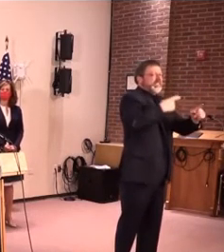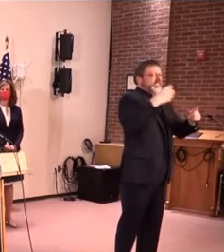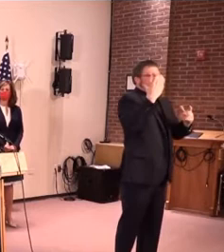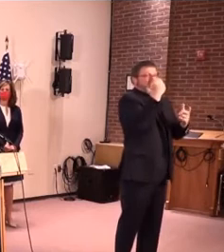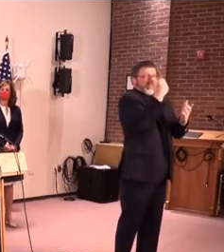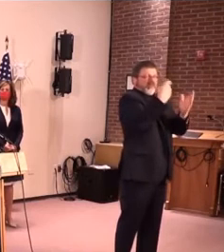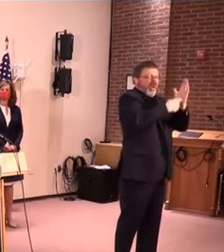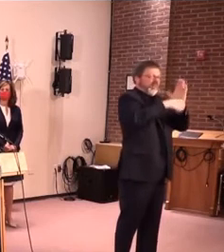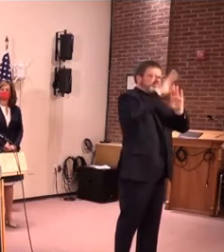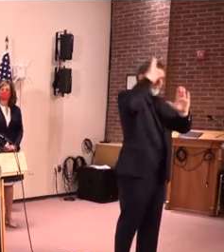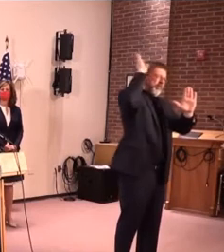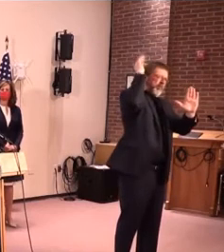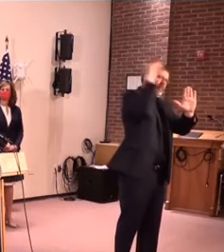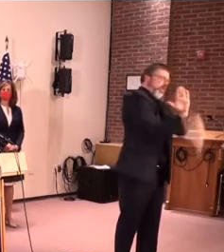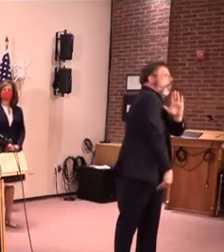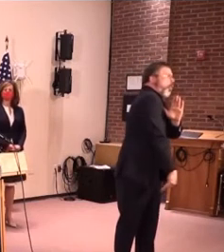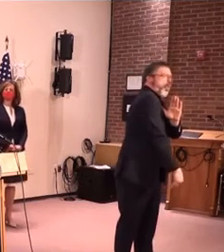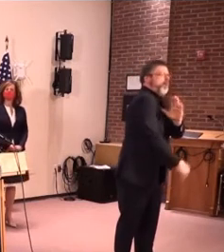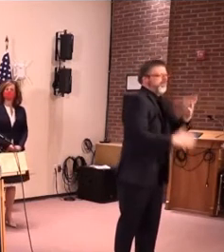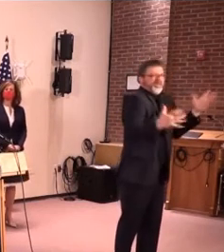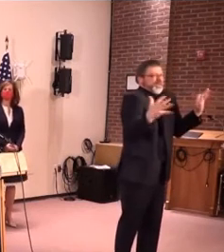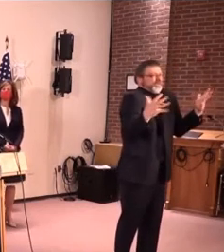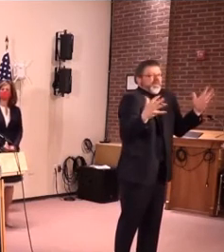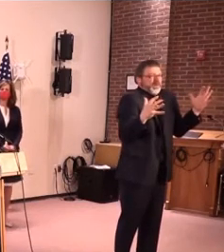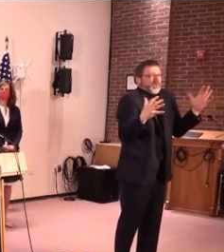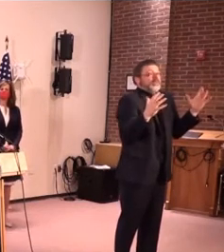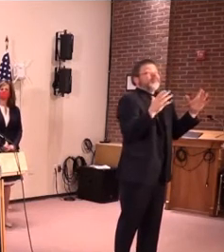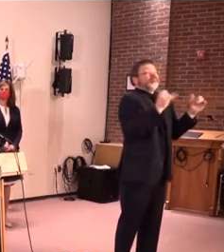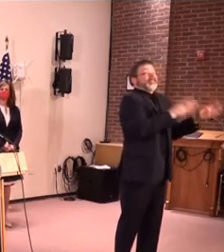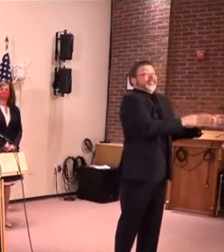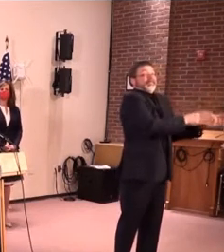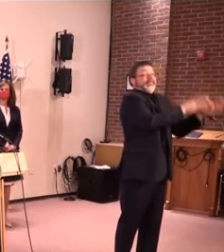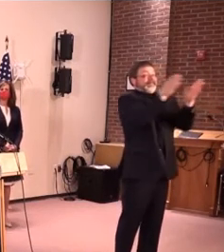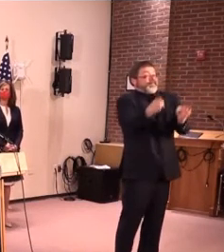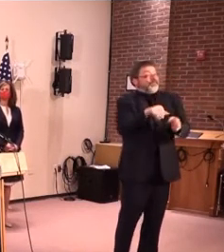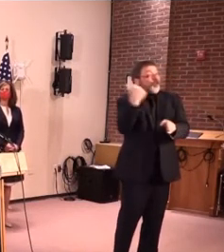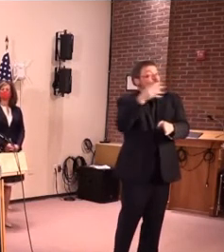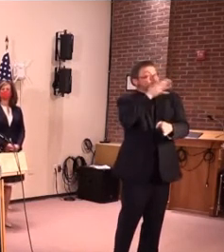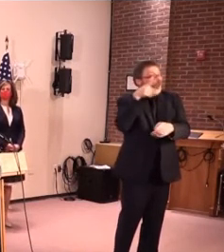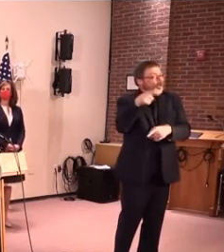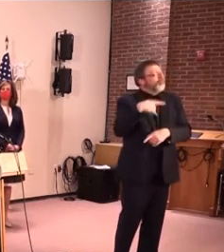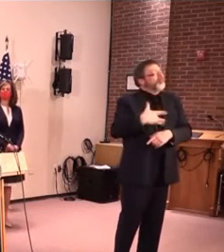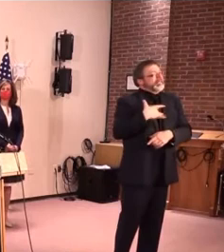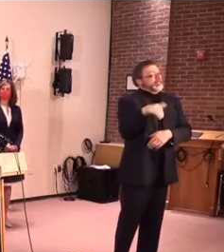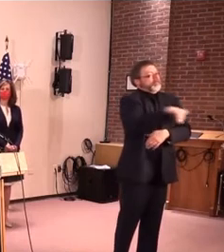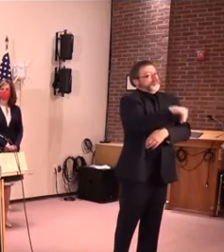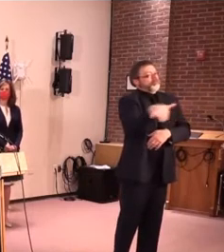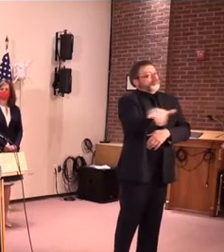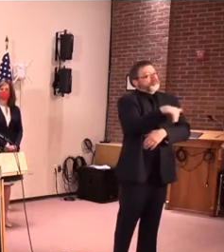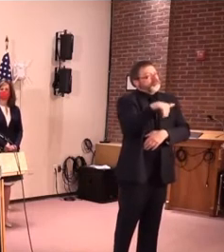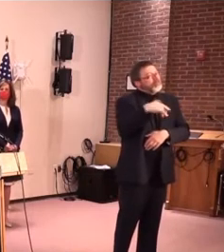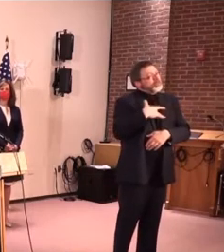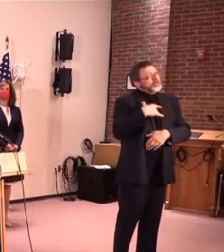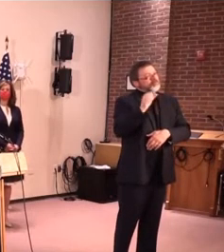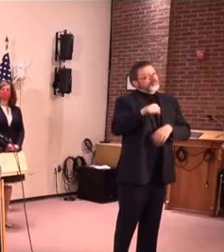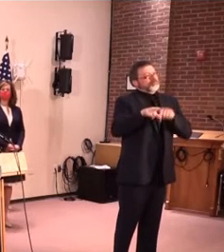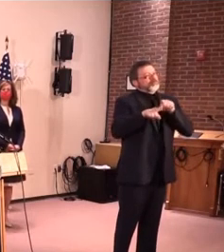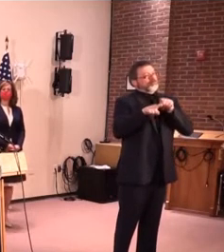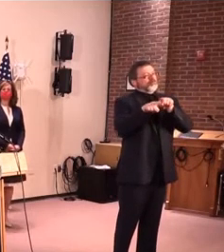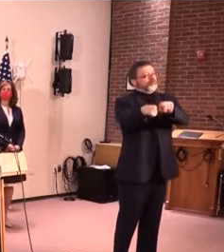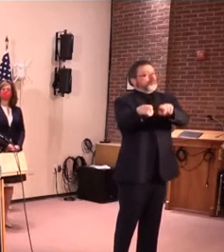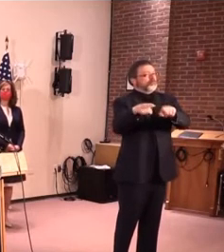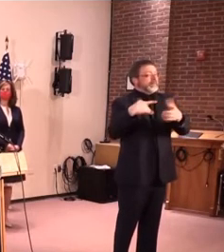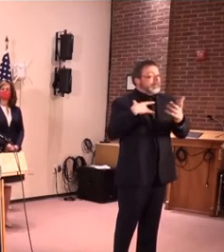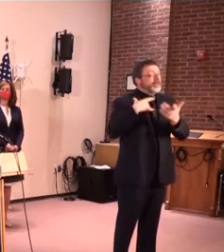be losses outside of agriculture. Some of these other programs that Secretary Curley has outlined, some of